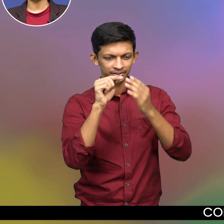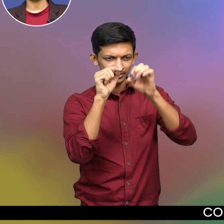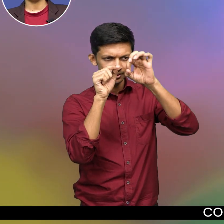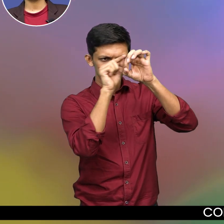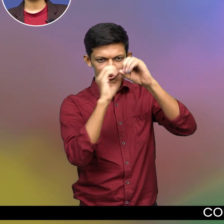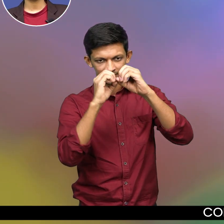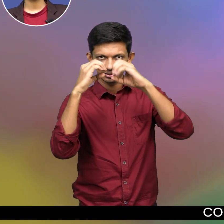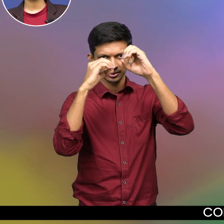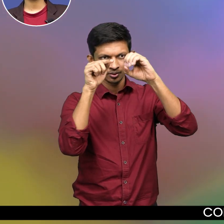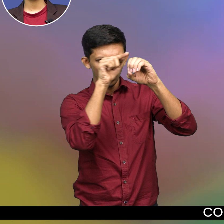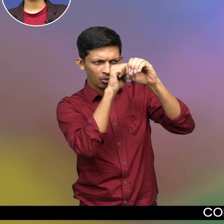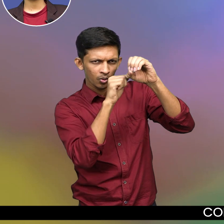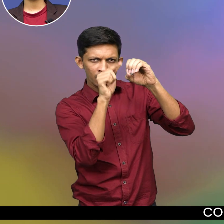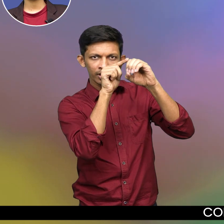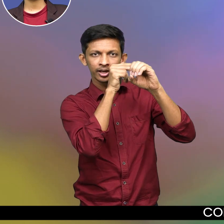collenchyma,